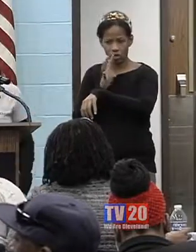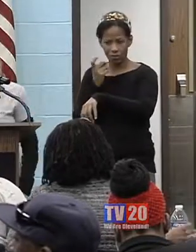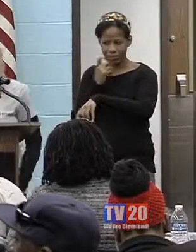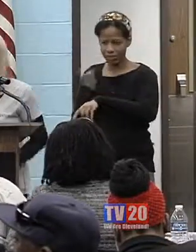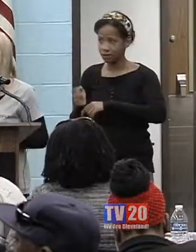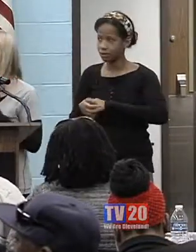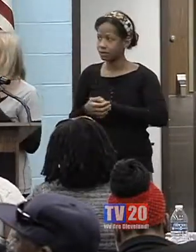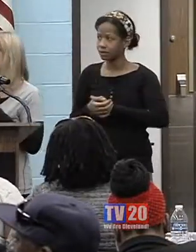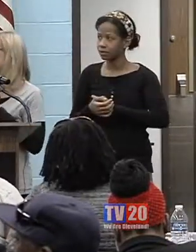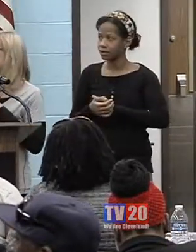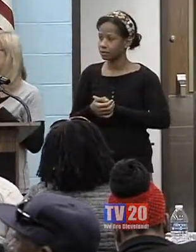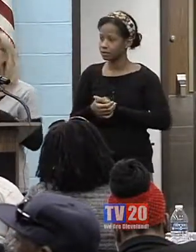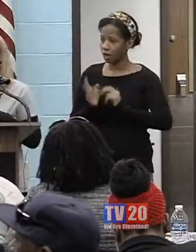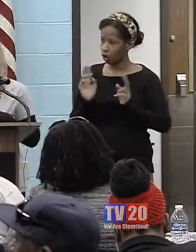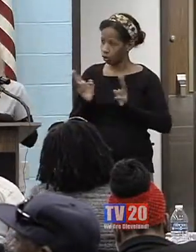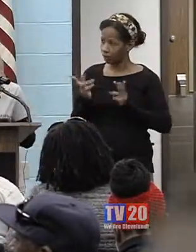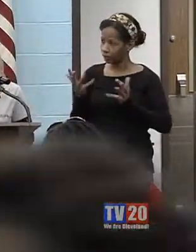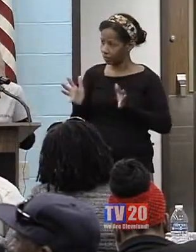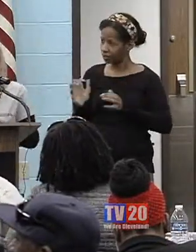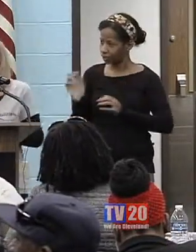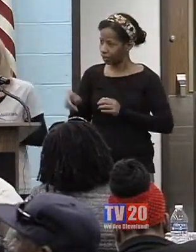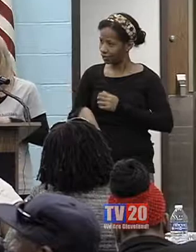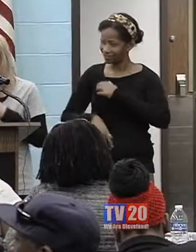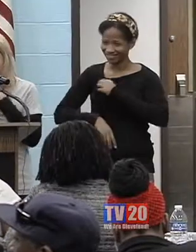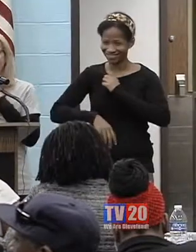I'm done. I think we're getting the hook for pretty soon. Okay.